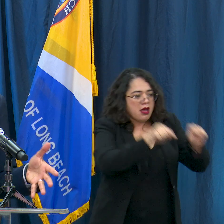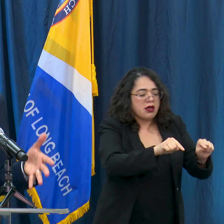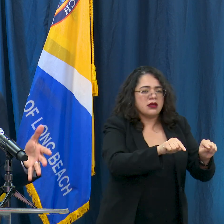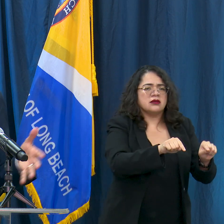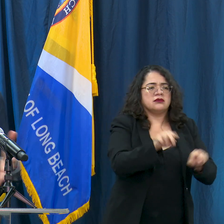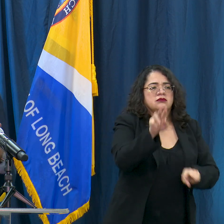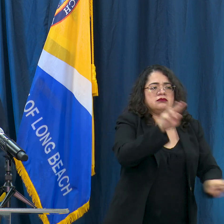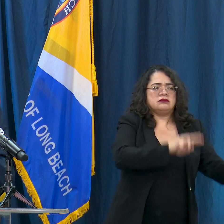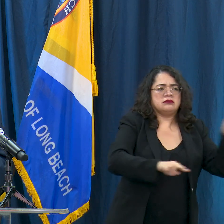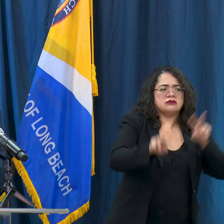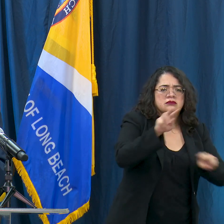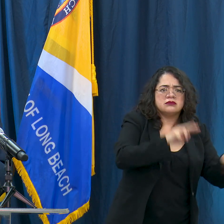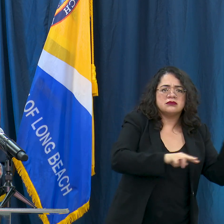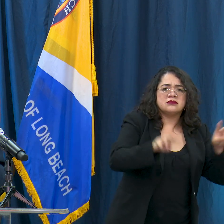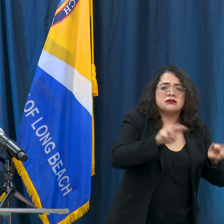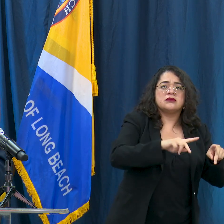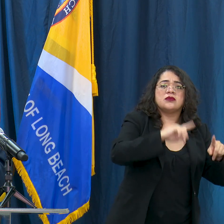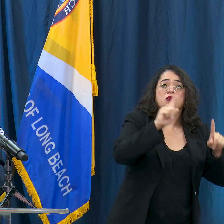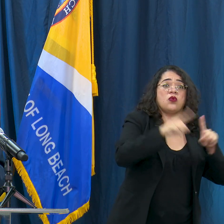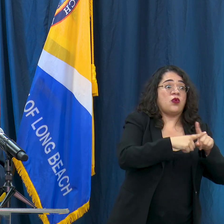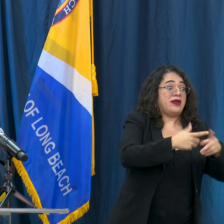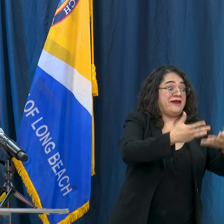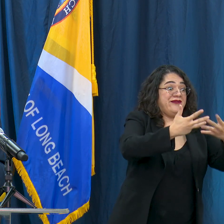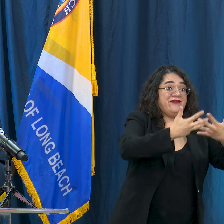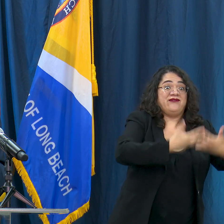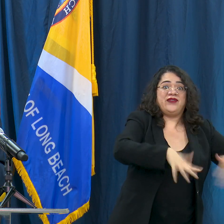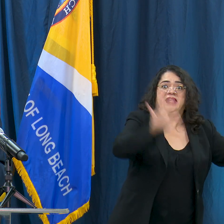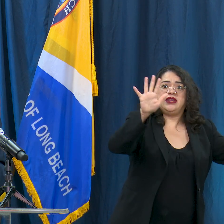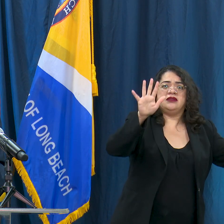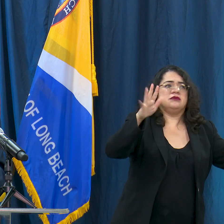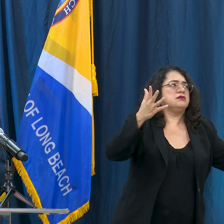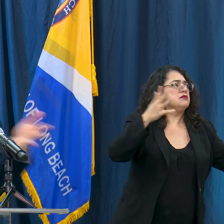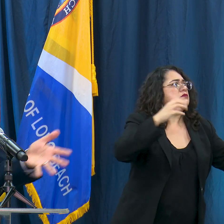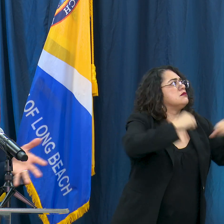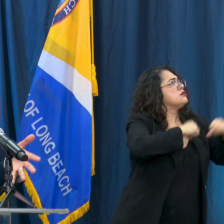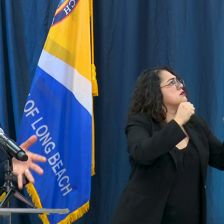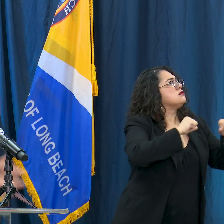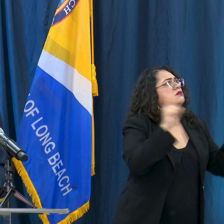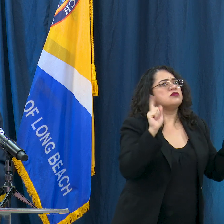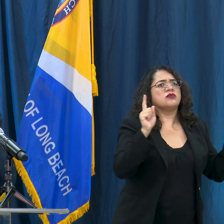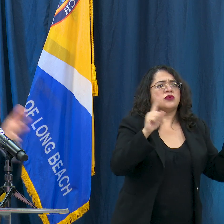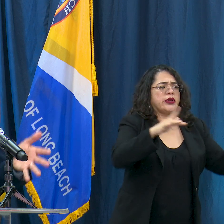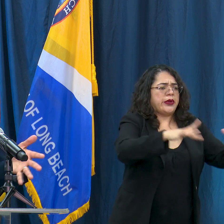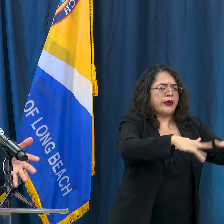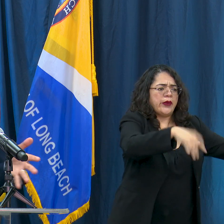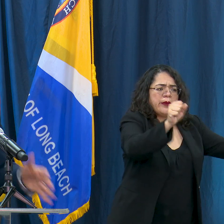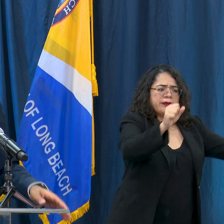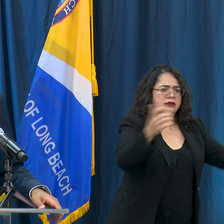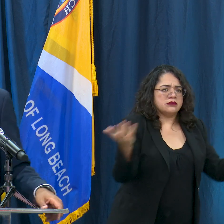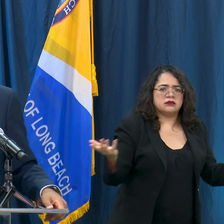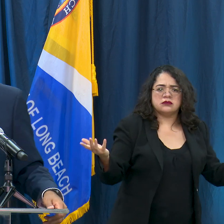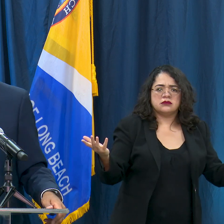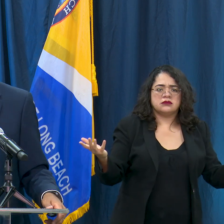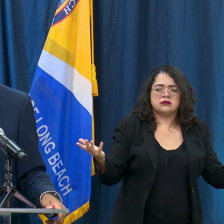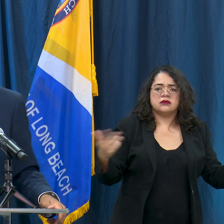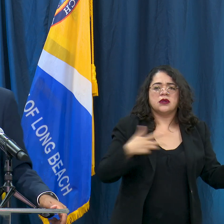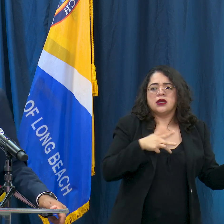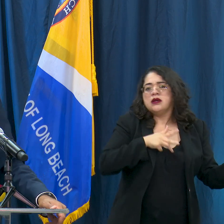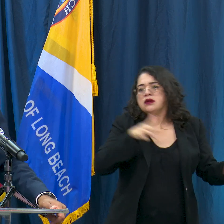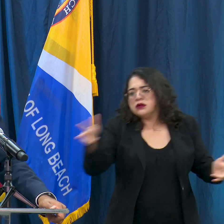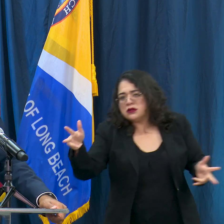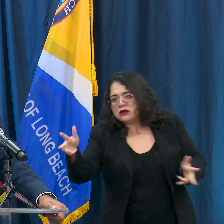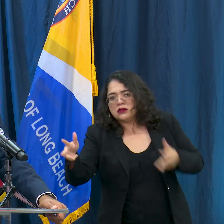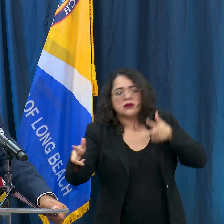the residence, and by the time that transaction happens, people are gone. Fireworks are extinguished. So it is very